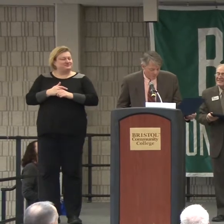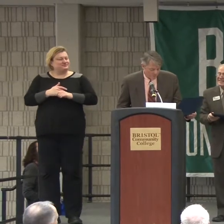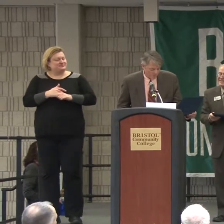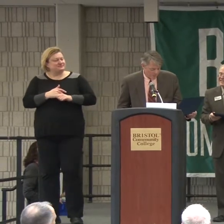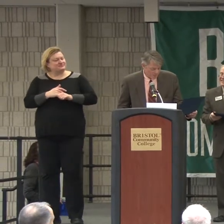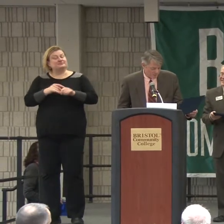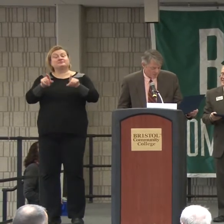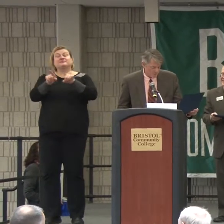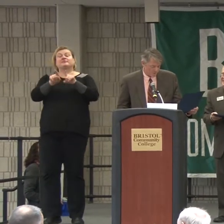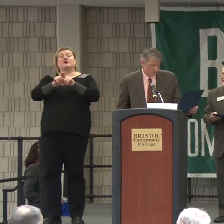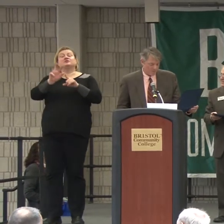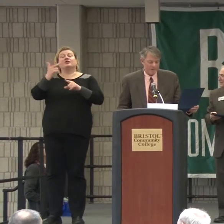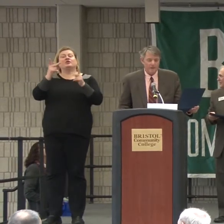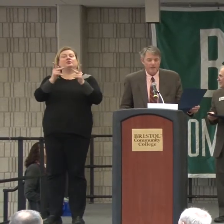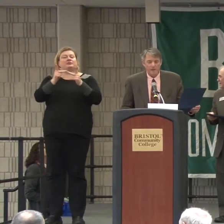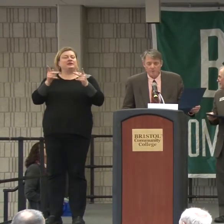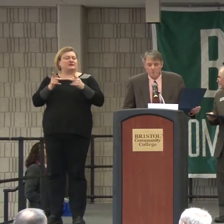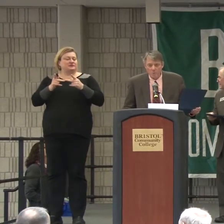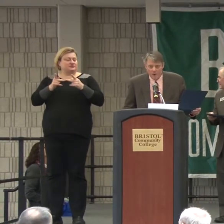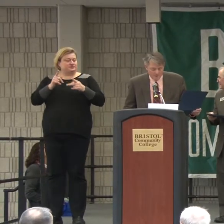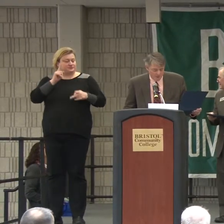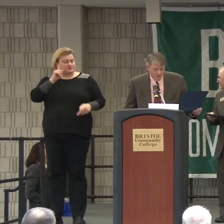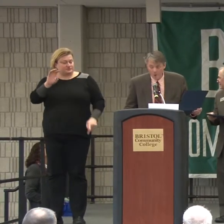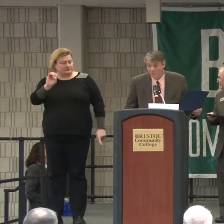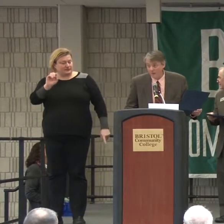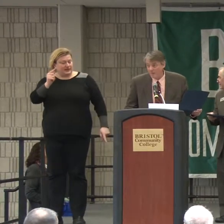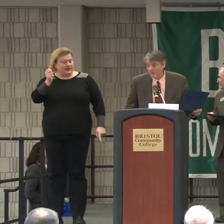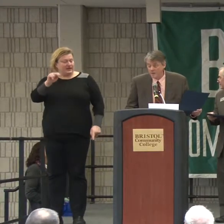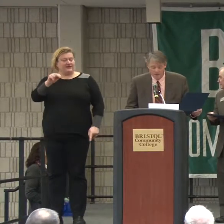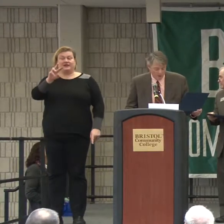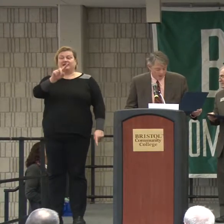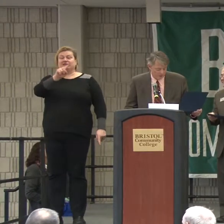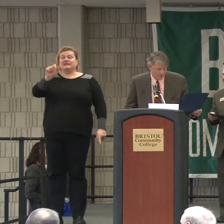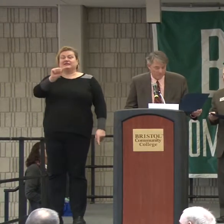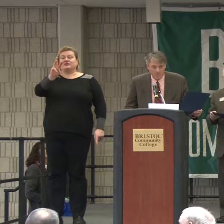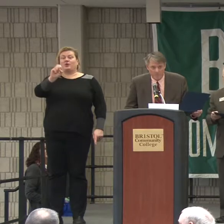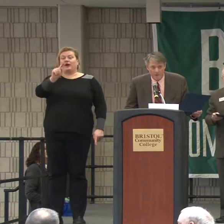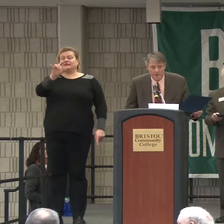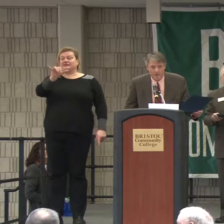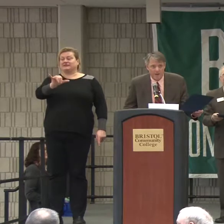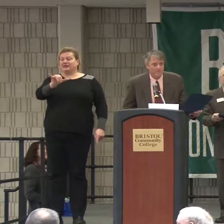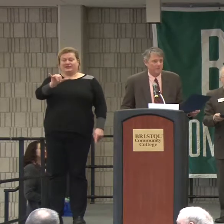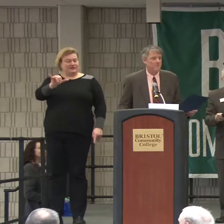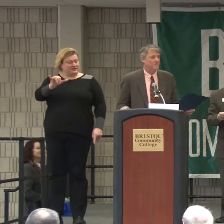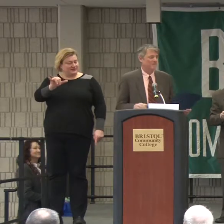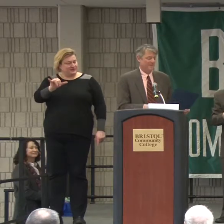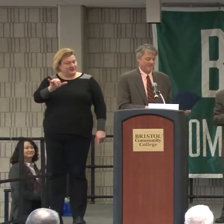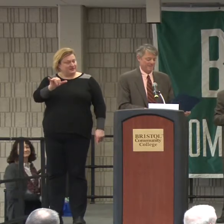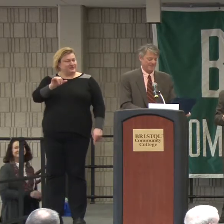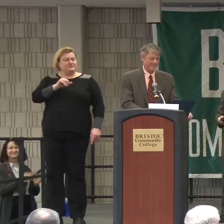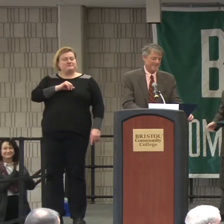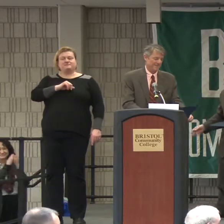Also third place to Ethan Zawatsky. I hope I got that name right, Ethan, from the Whitney Academy.